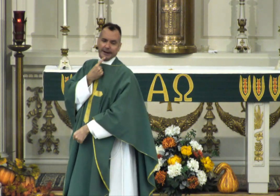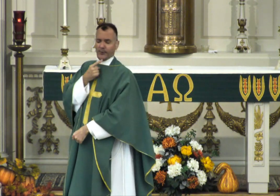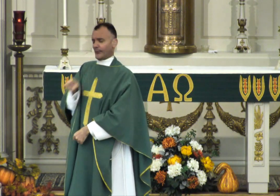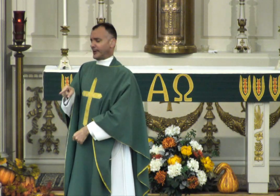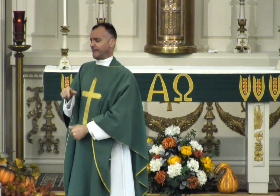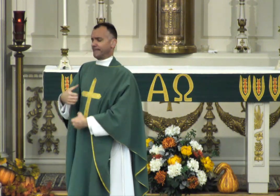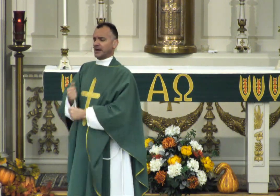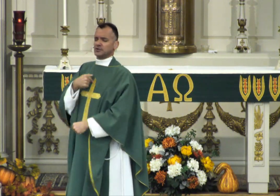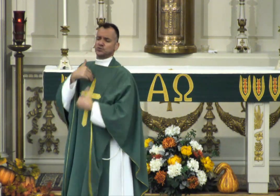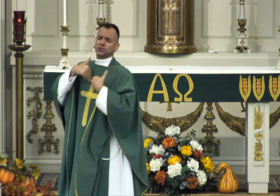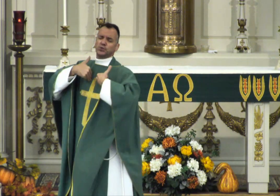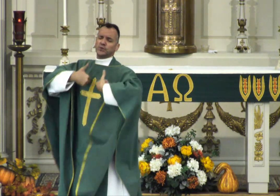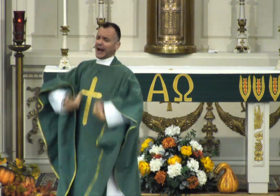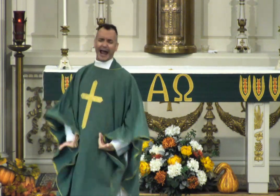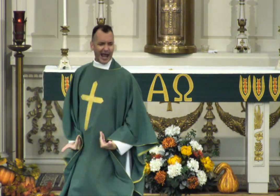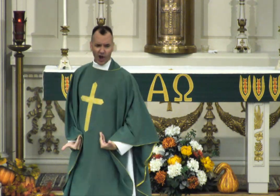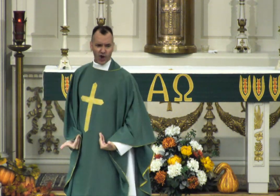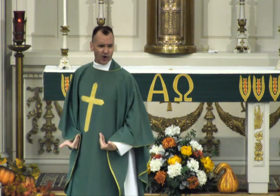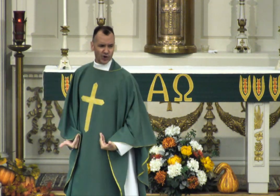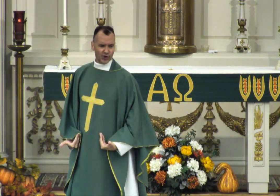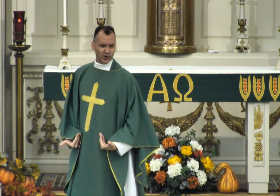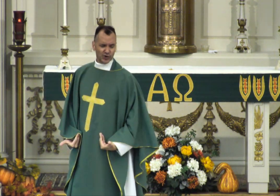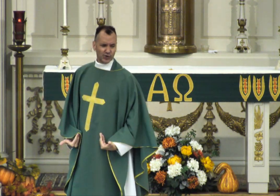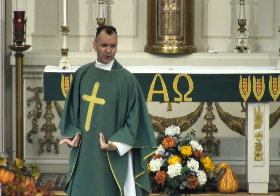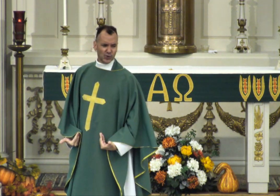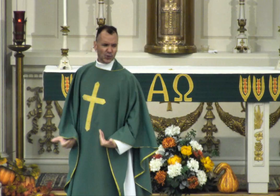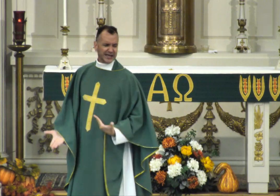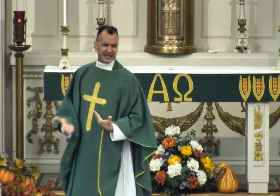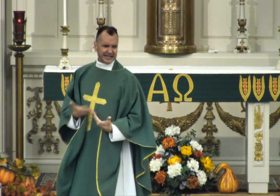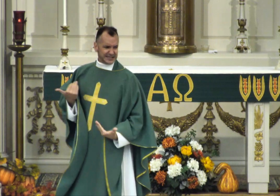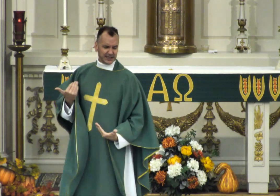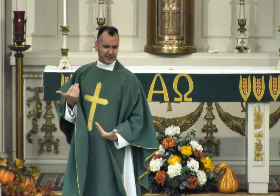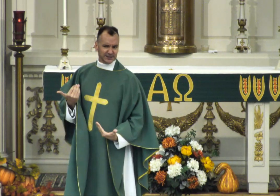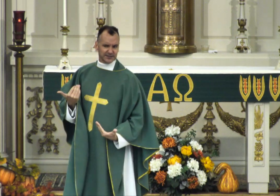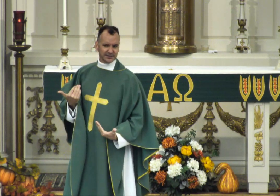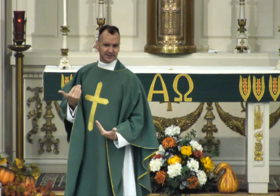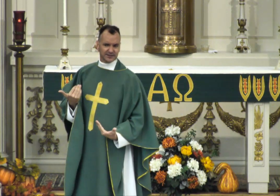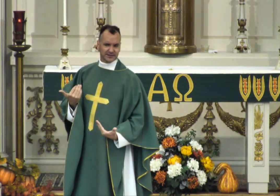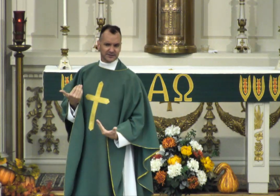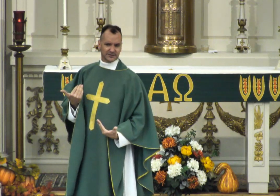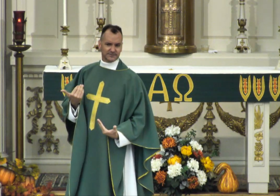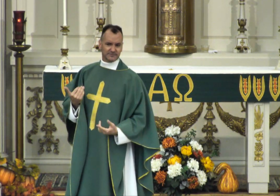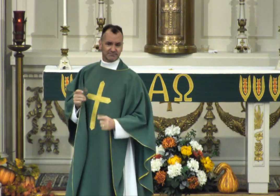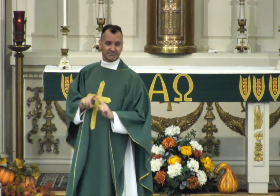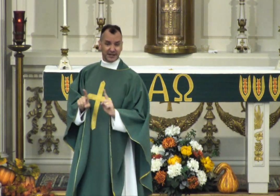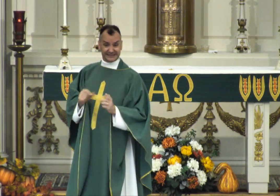set them aside, and we don't want to, say, "Oh, I'm just too tired to deal with that right now." It's easy